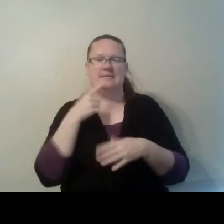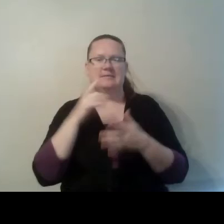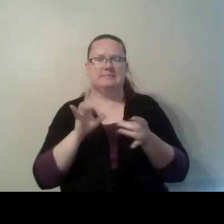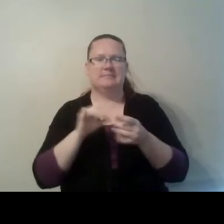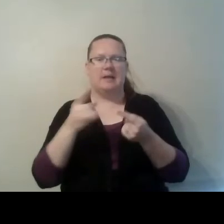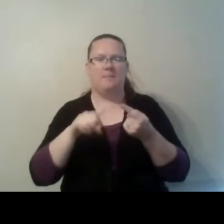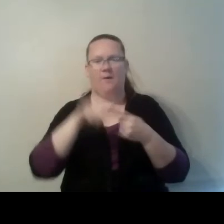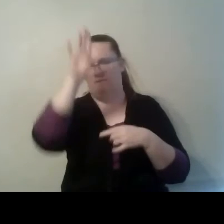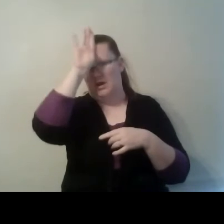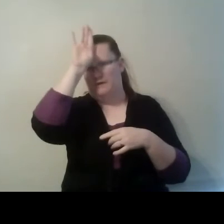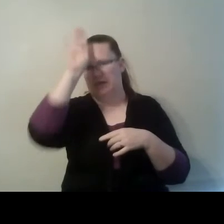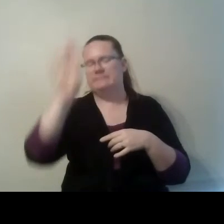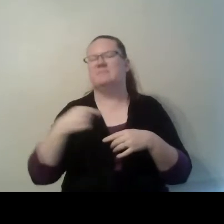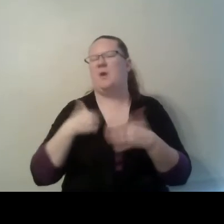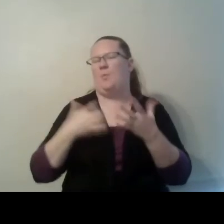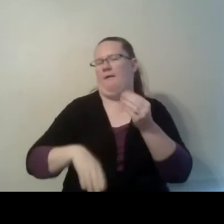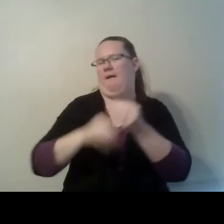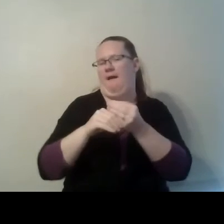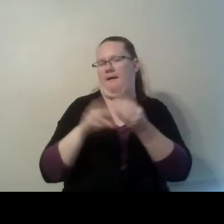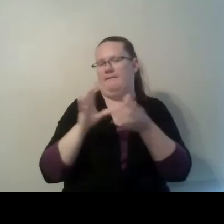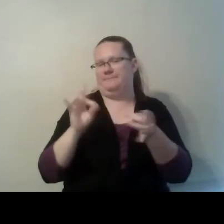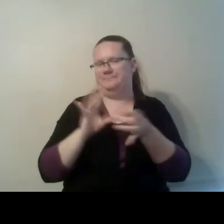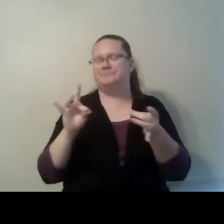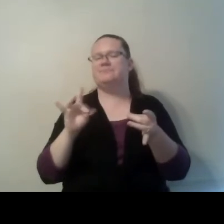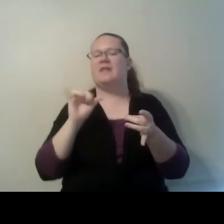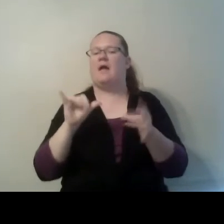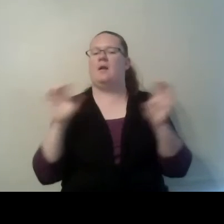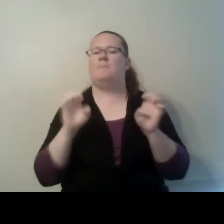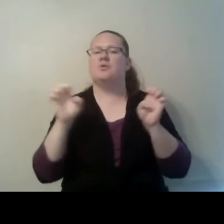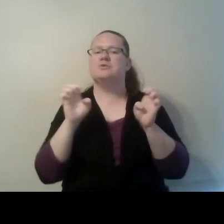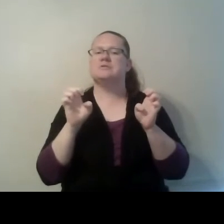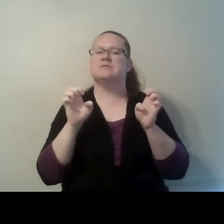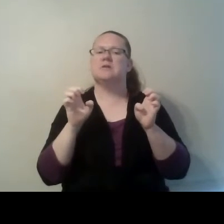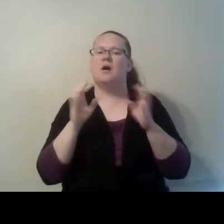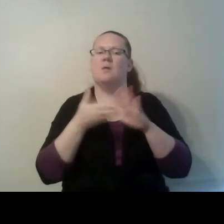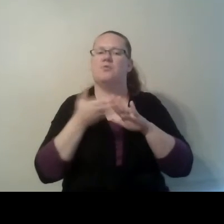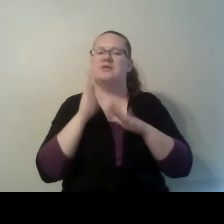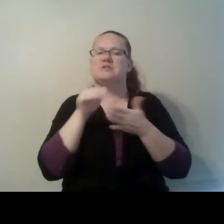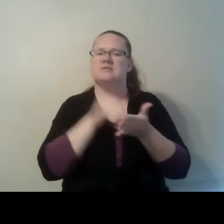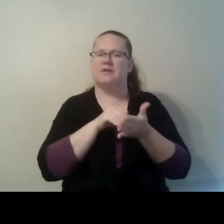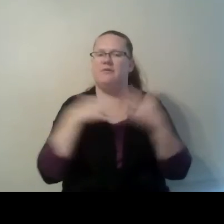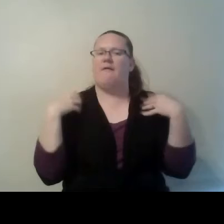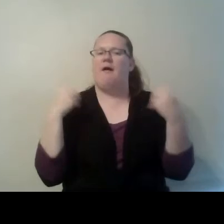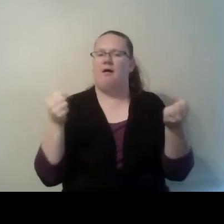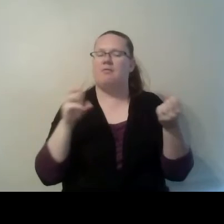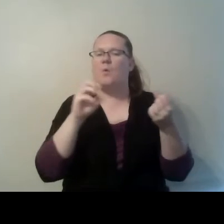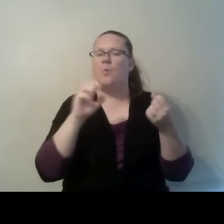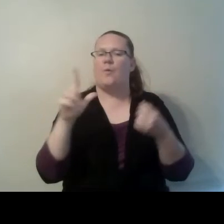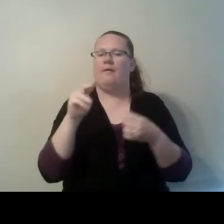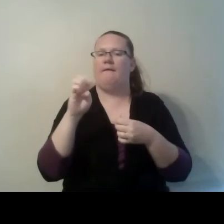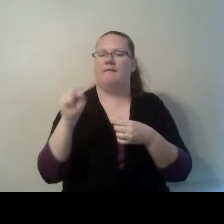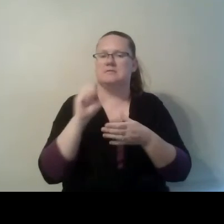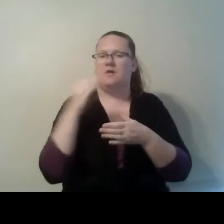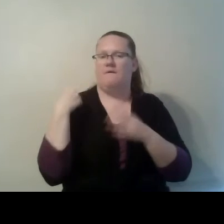I need to mention that Emergency Operations Center, that health and wellness officer in that center, is actually working for all